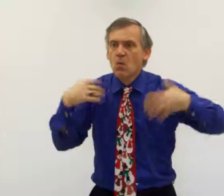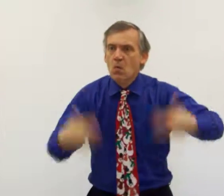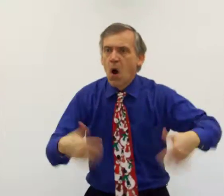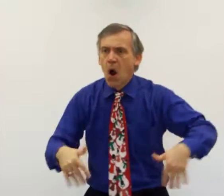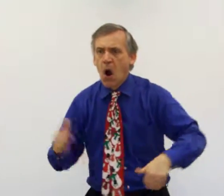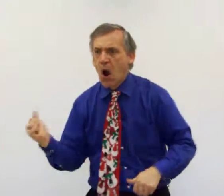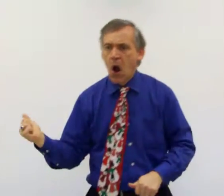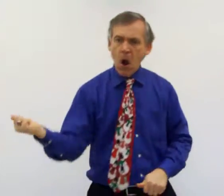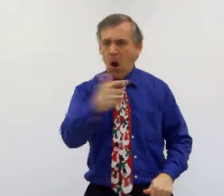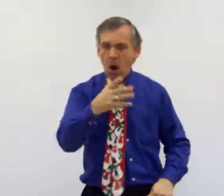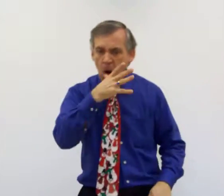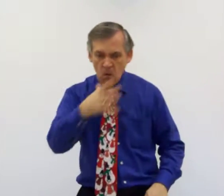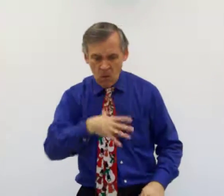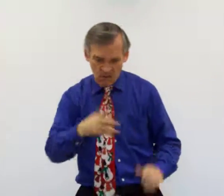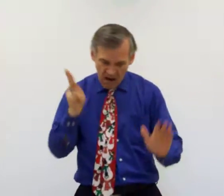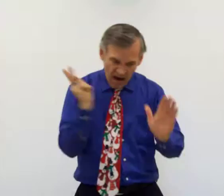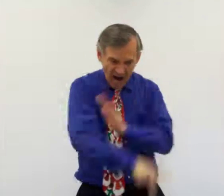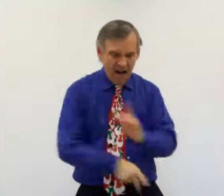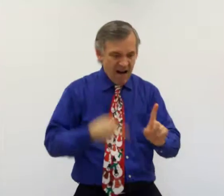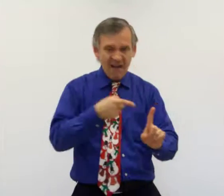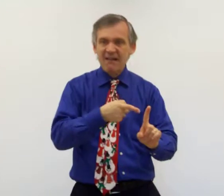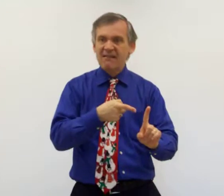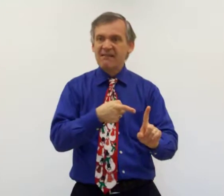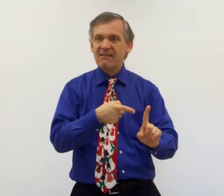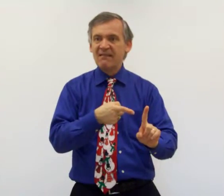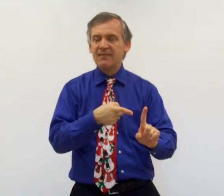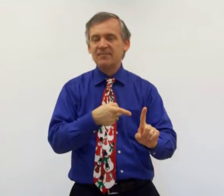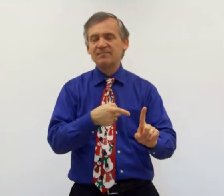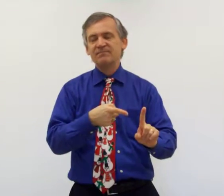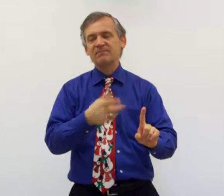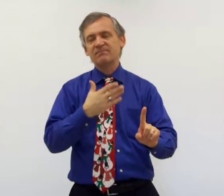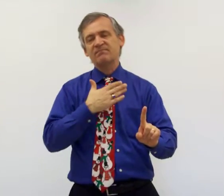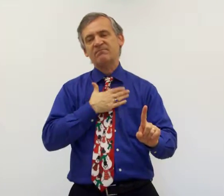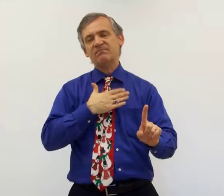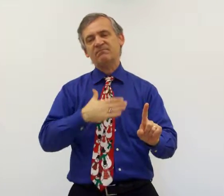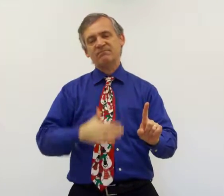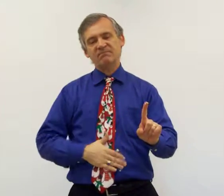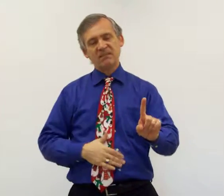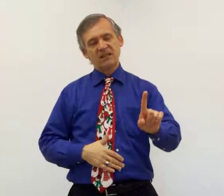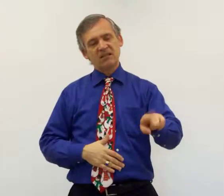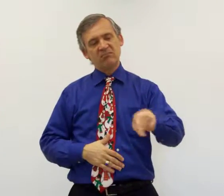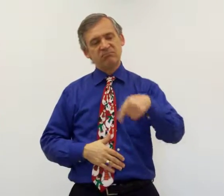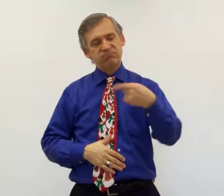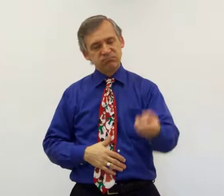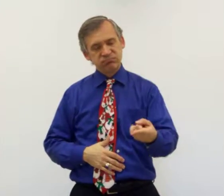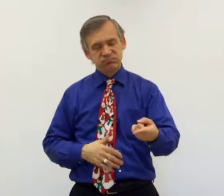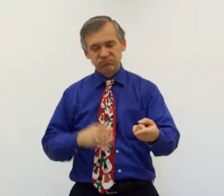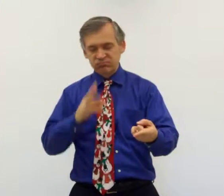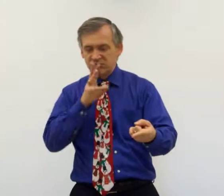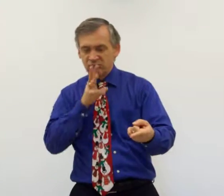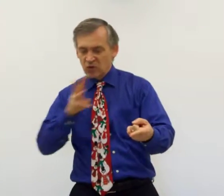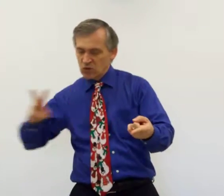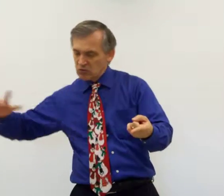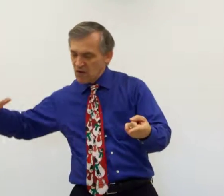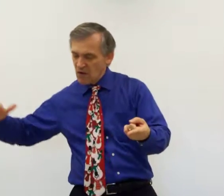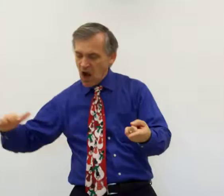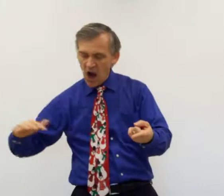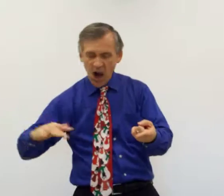It is said that as the body was swept down the river, Hebrus. The